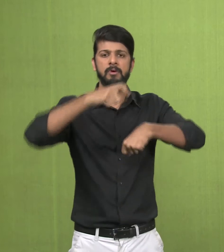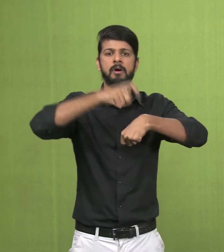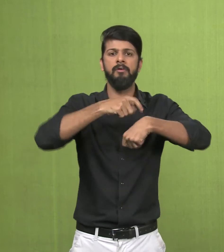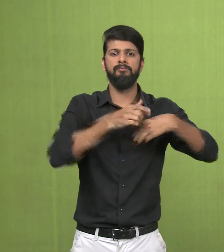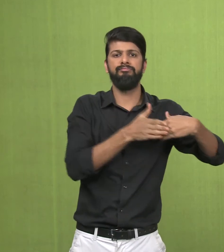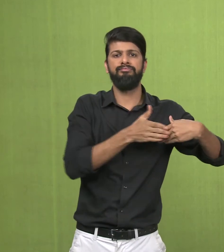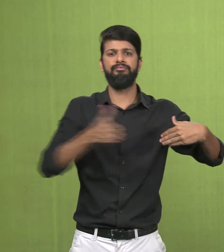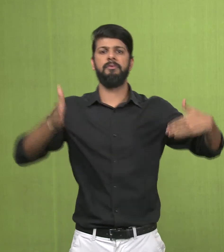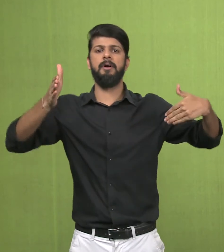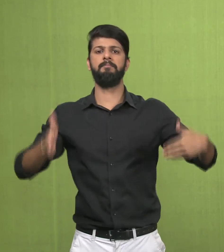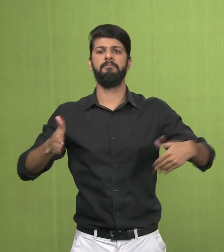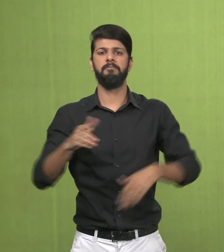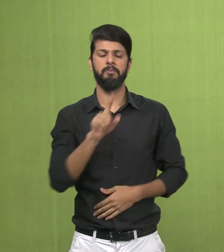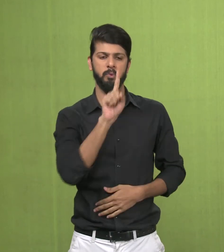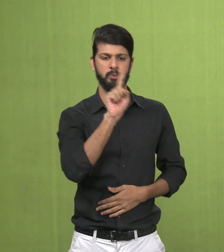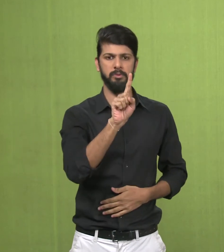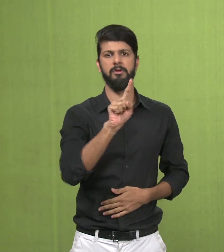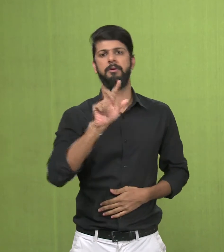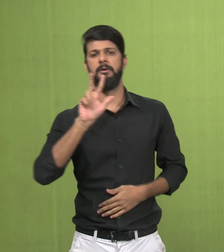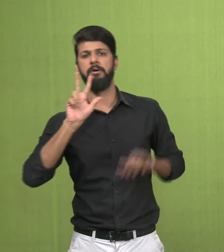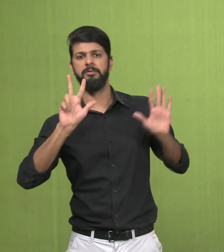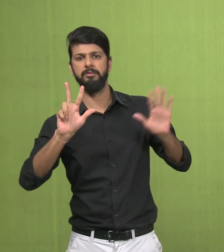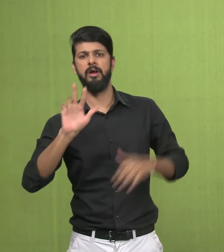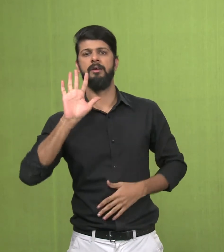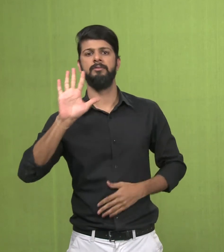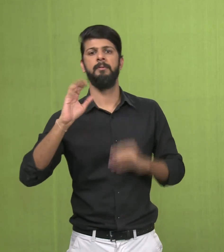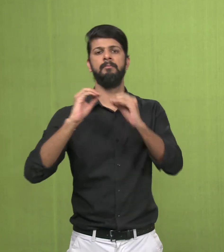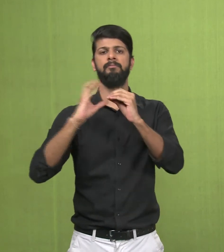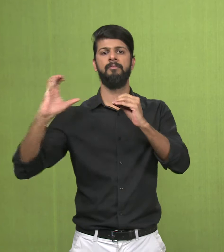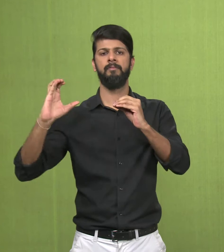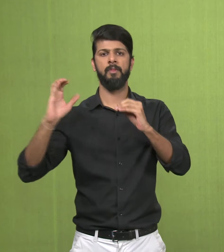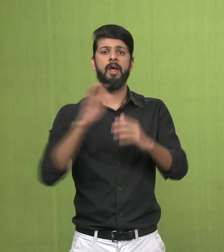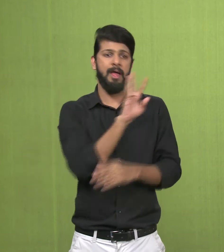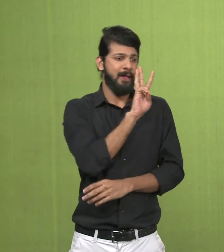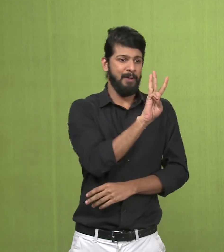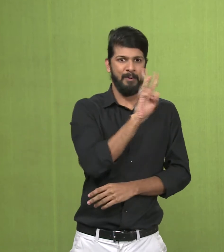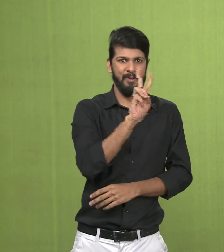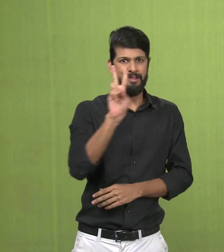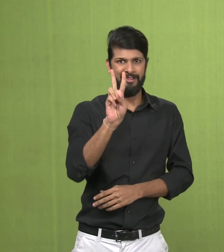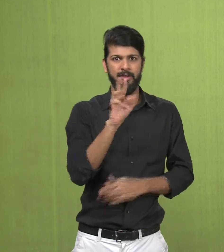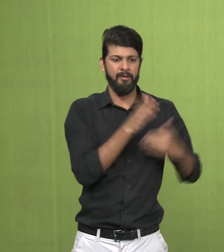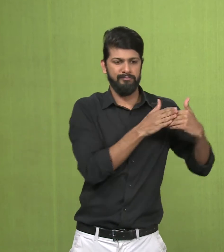and this dynasty started to decline in the year 185 BC.